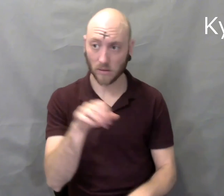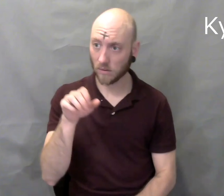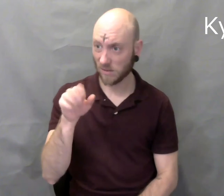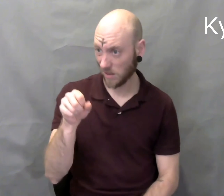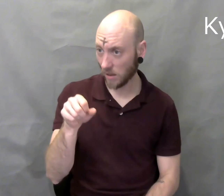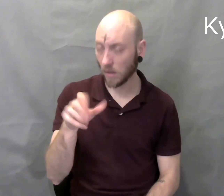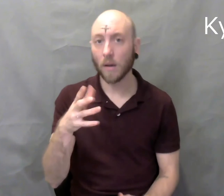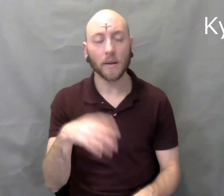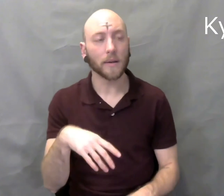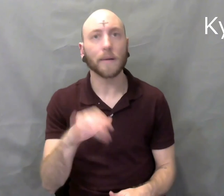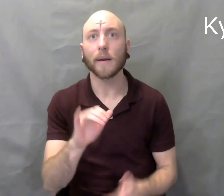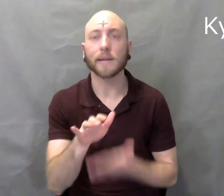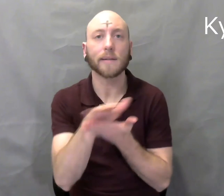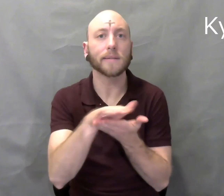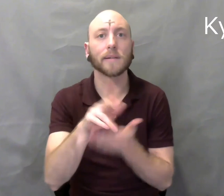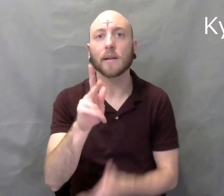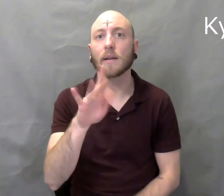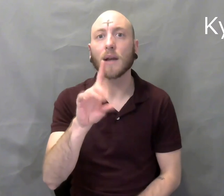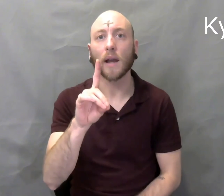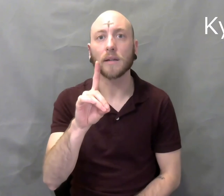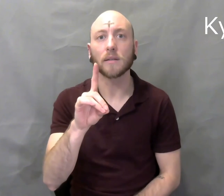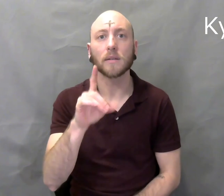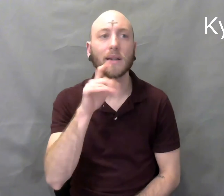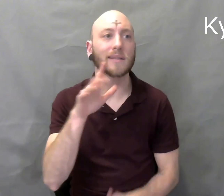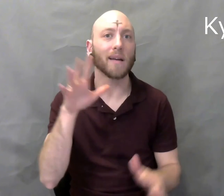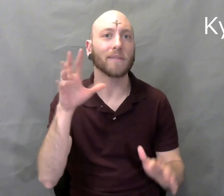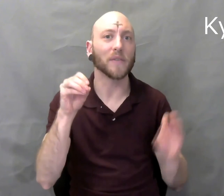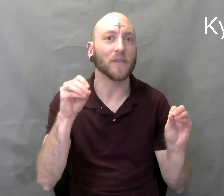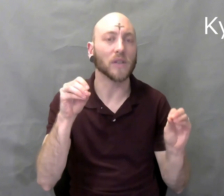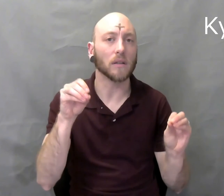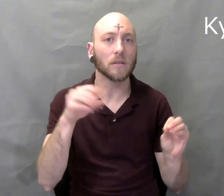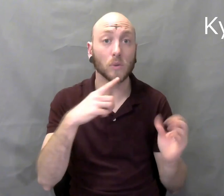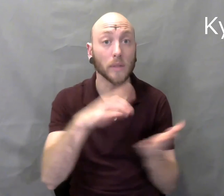kindness, kindness is not 50% kindness. When you say the word